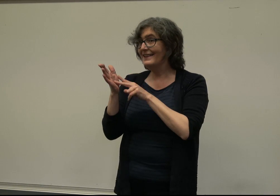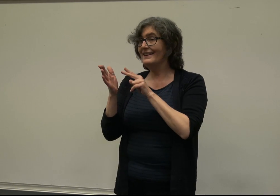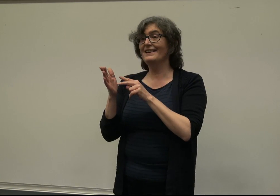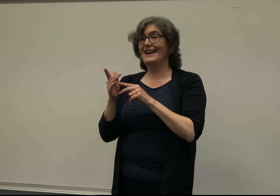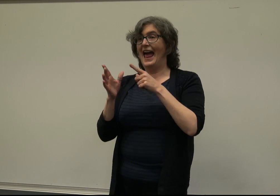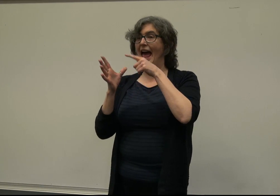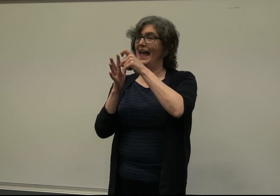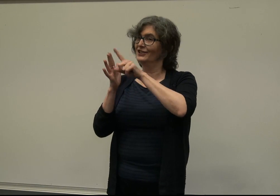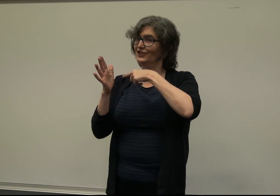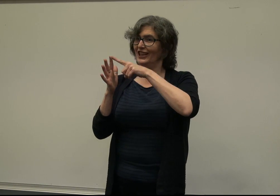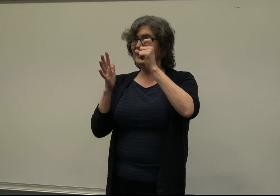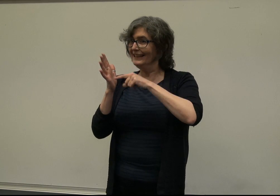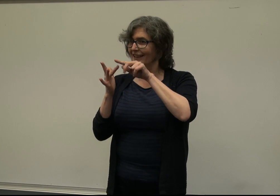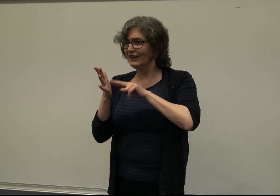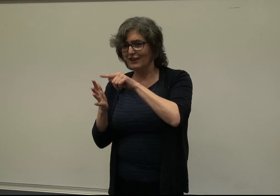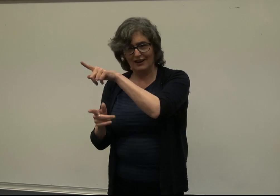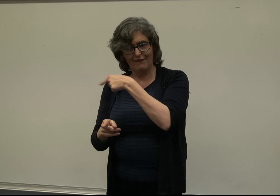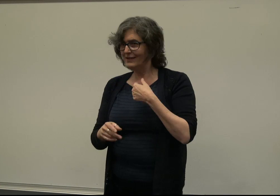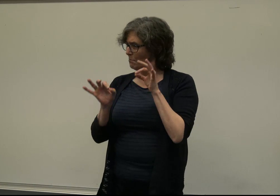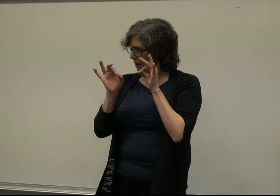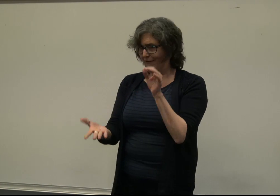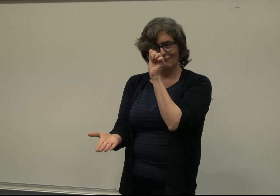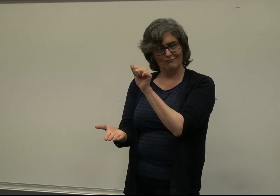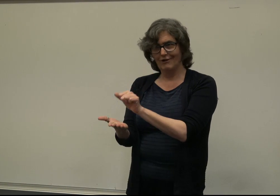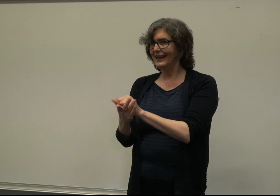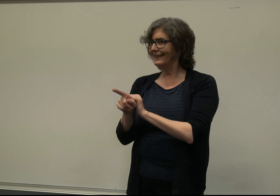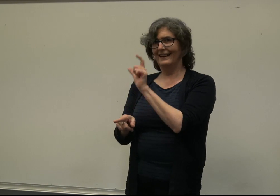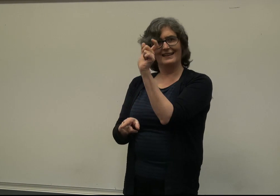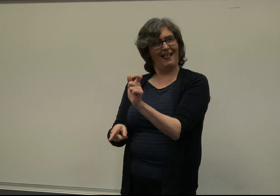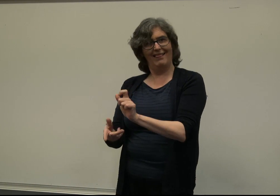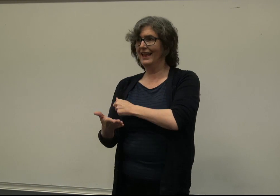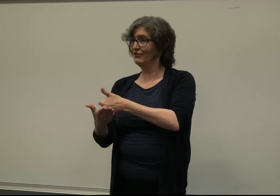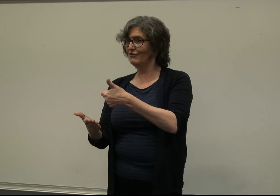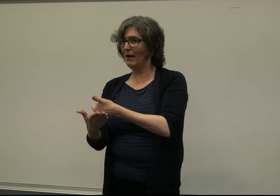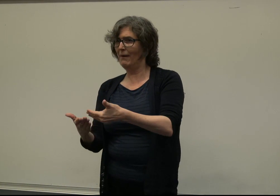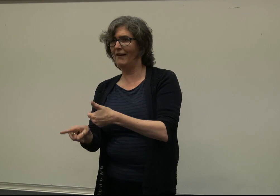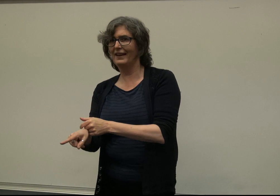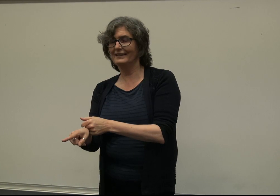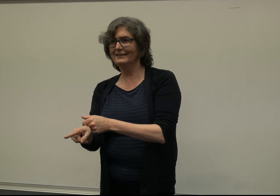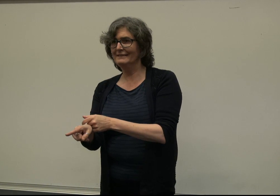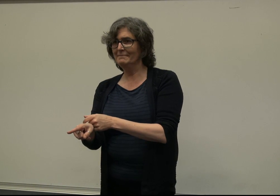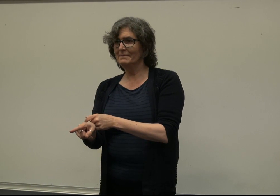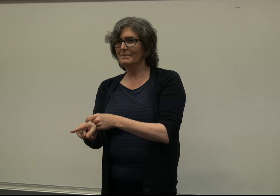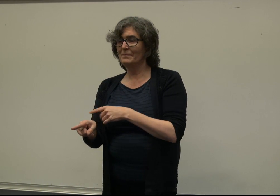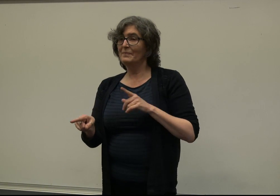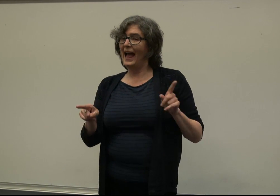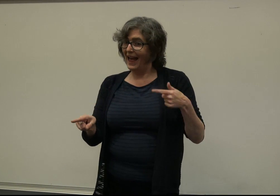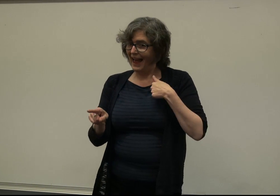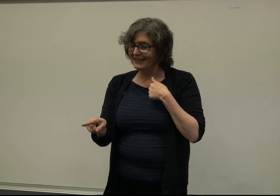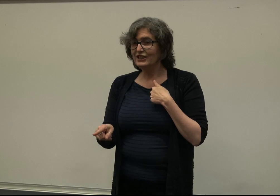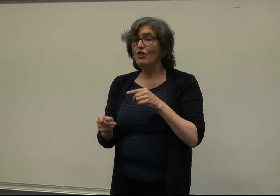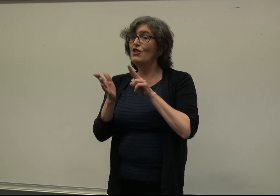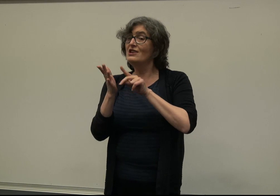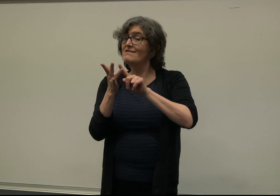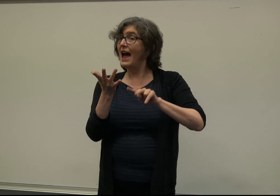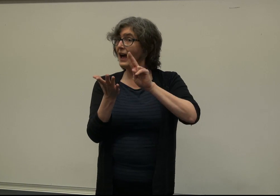Crunciose follows the noun as it should in Italian. It doesn't precede the noun as it should in English. So that's